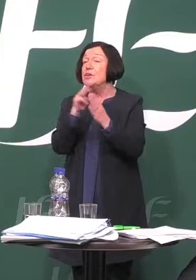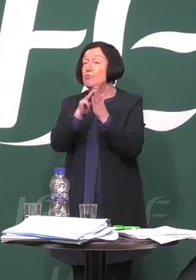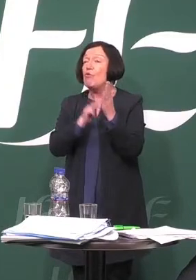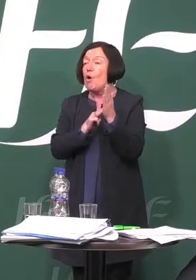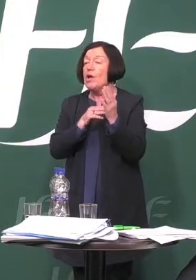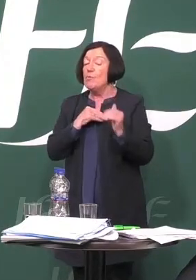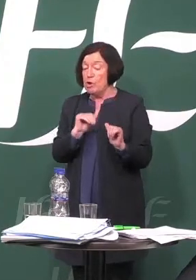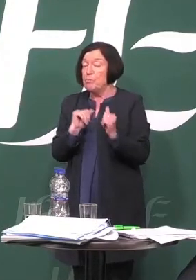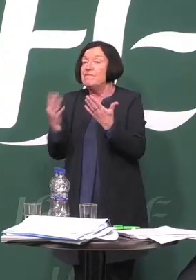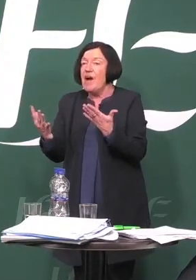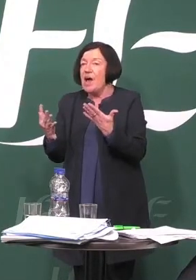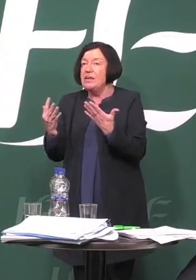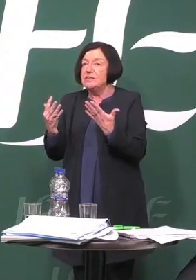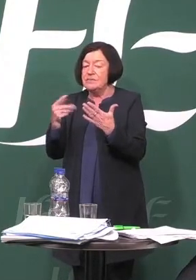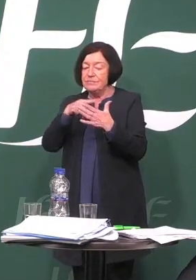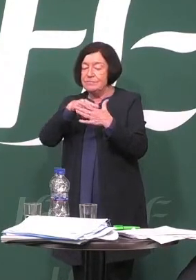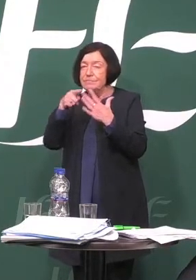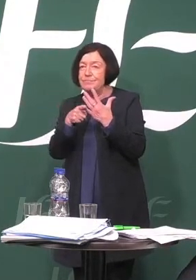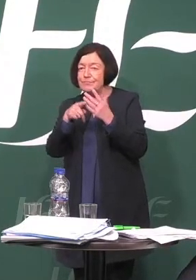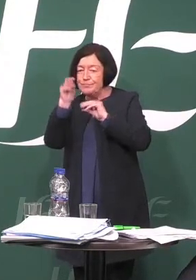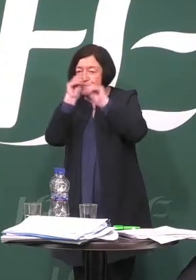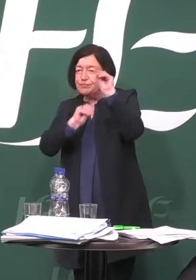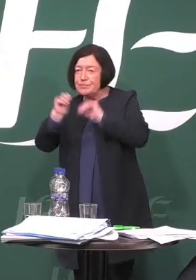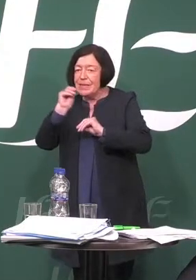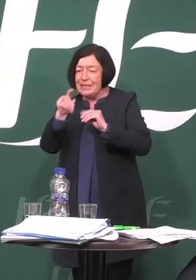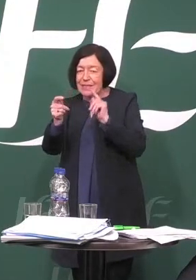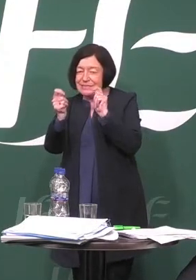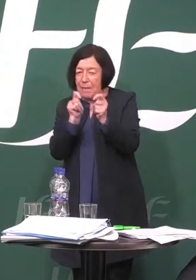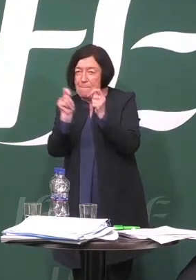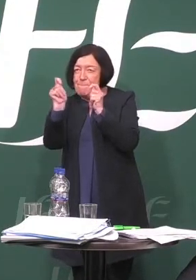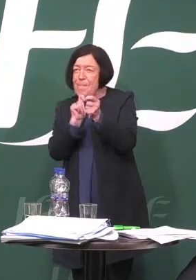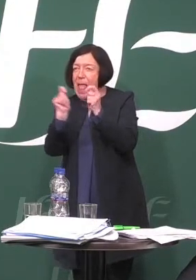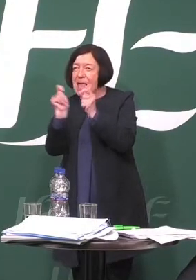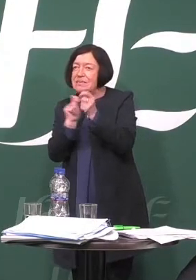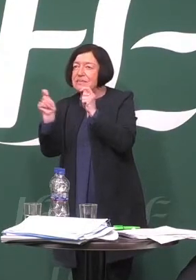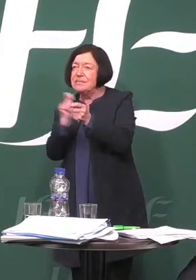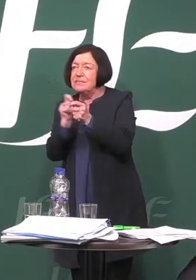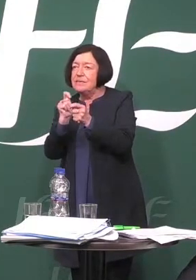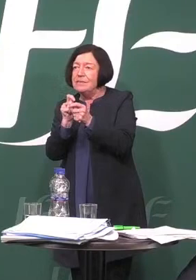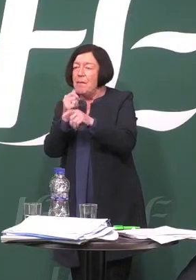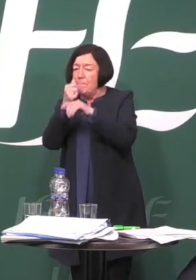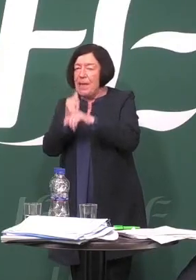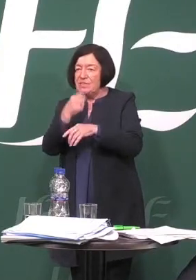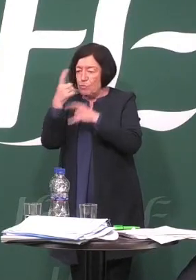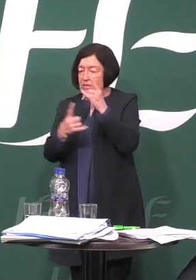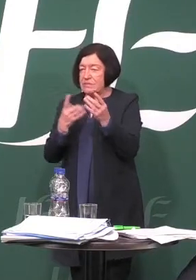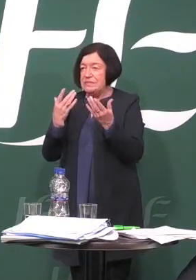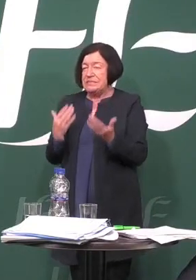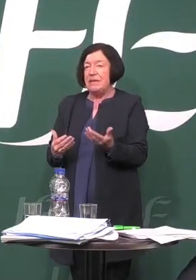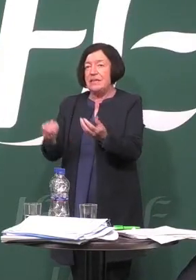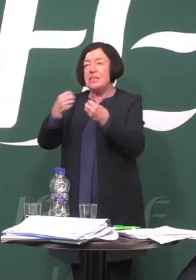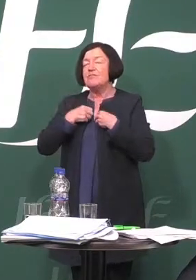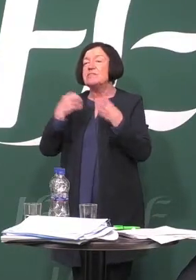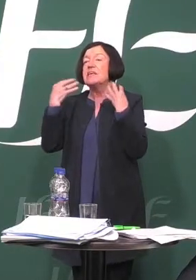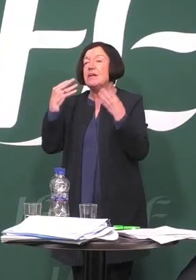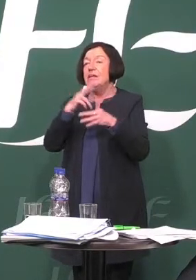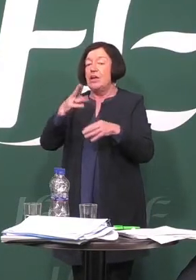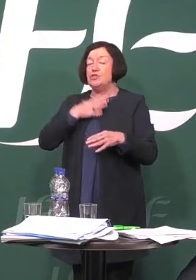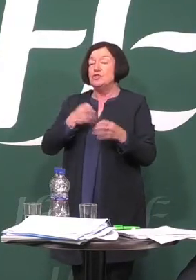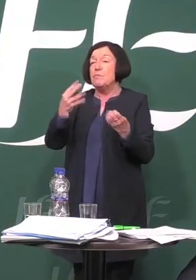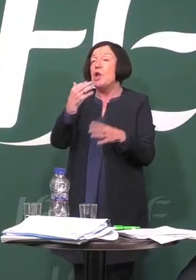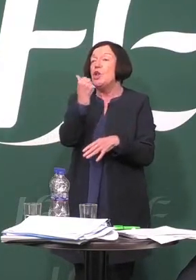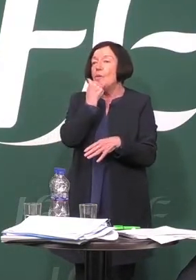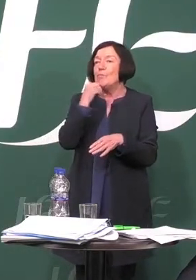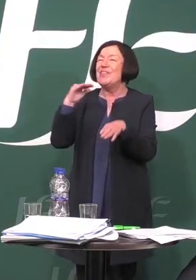been provided with modelling, which is constantly amended, of course, based on trends, which gives us information, not just the number of cases,